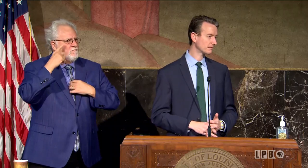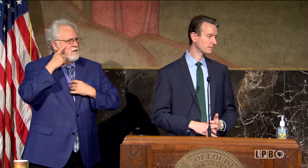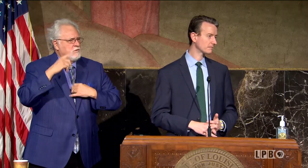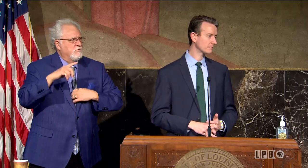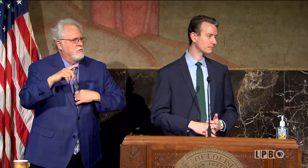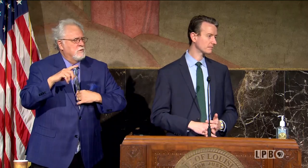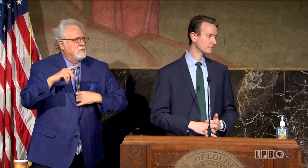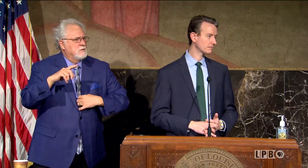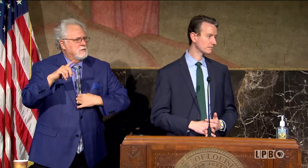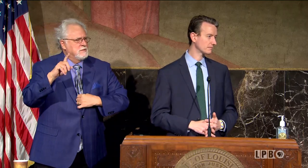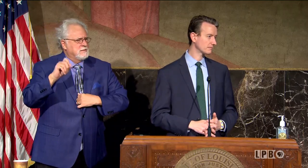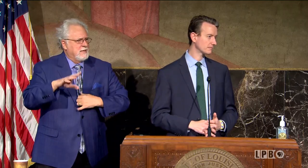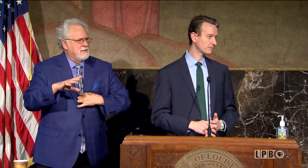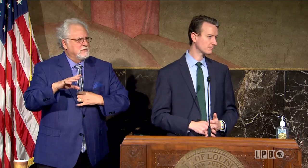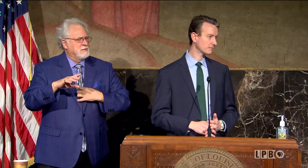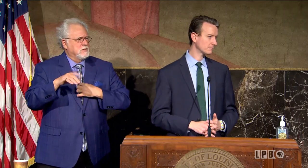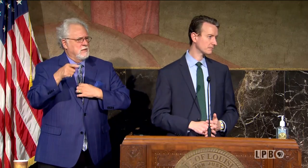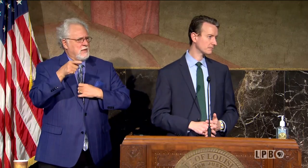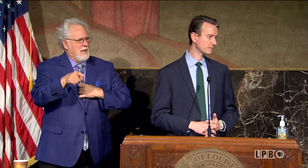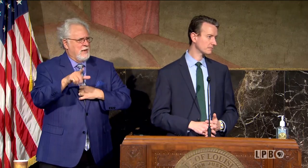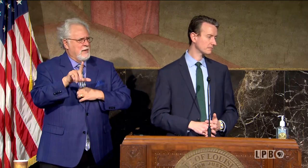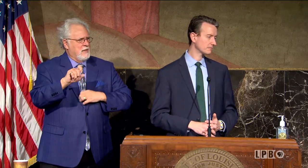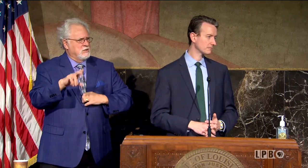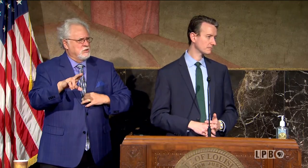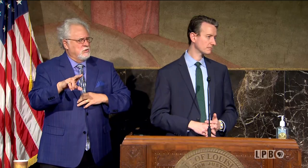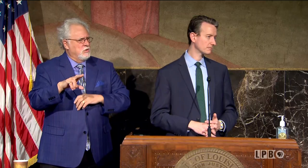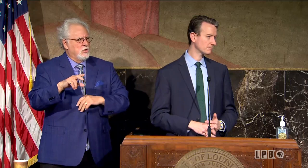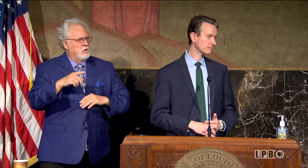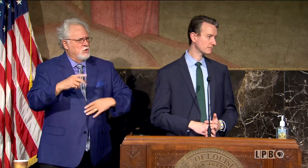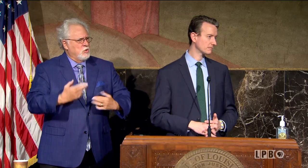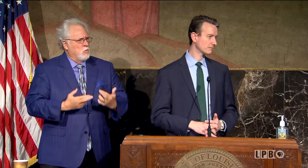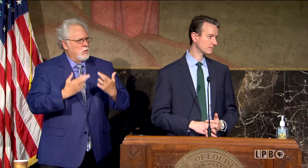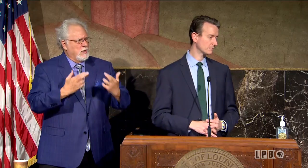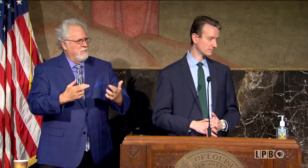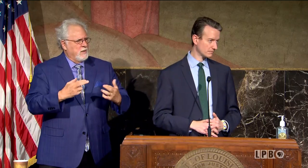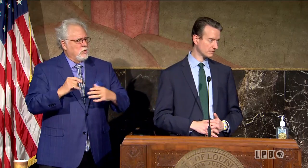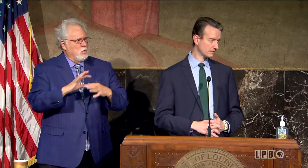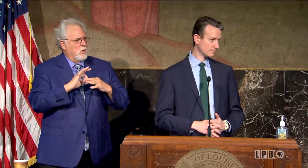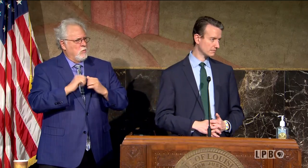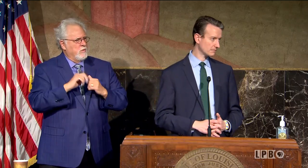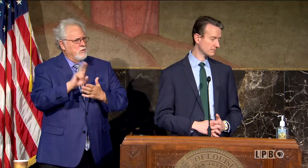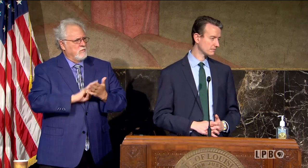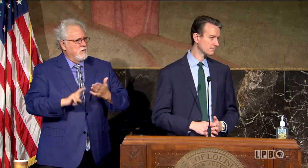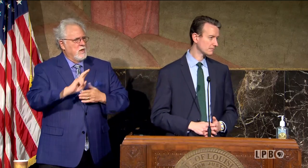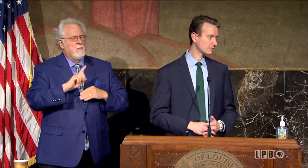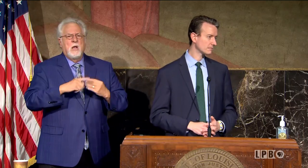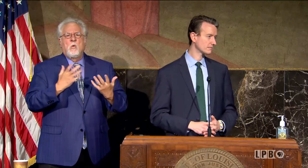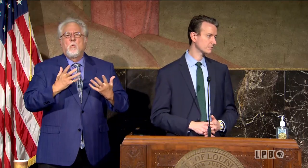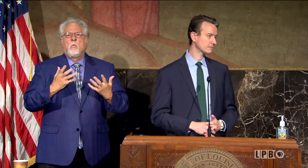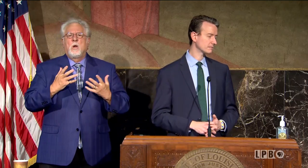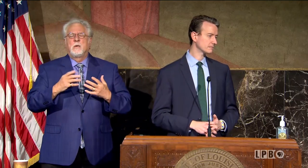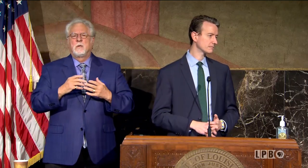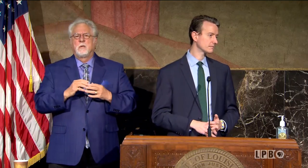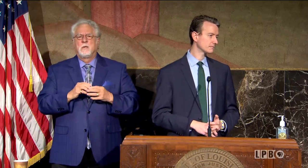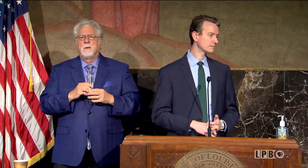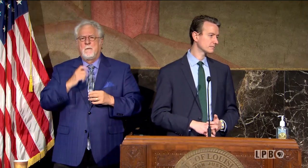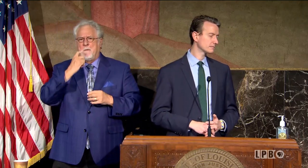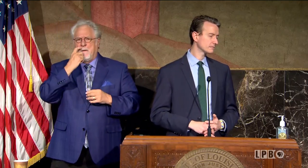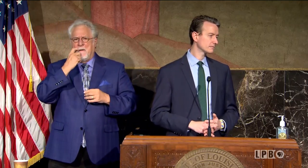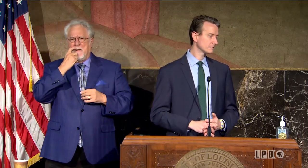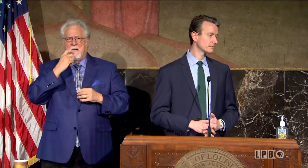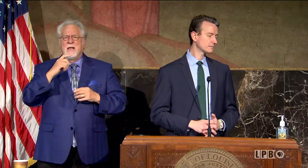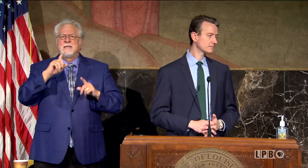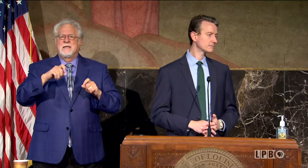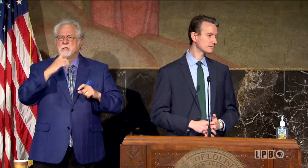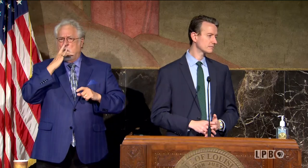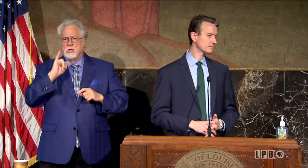campus. Can you talk about if I don't know if you're recommending or coordinating with universities about what this testing could